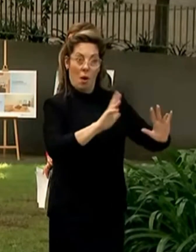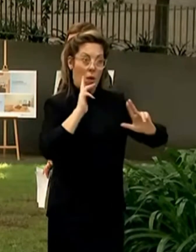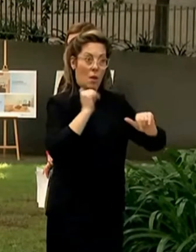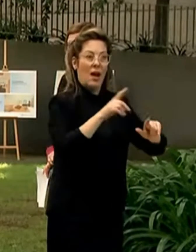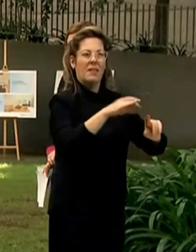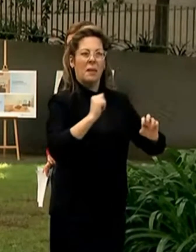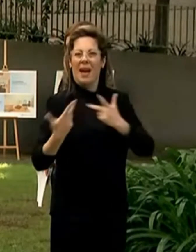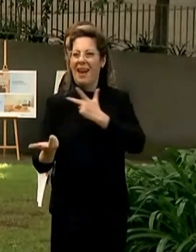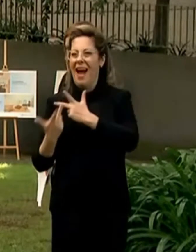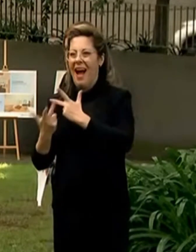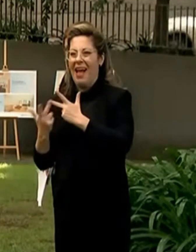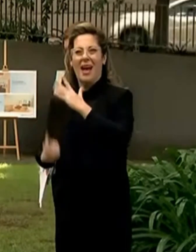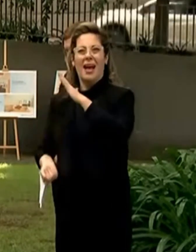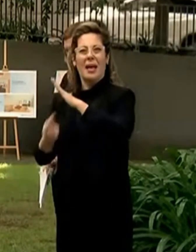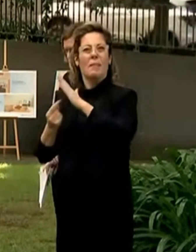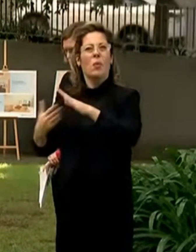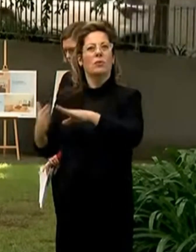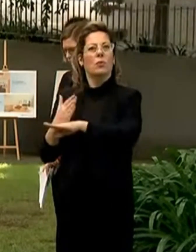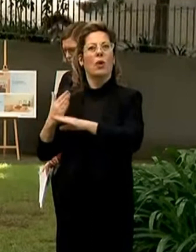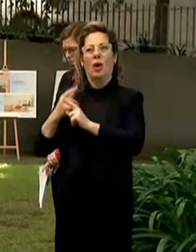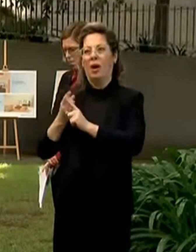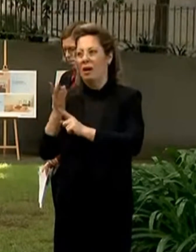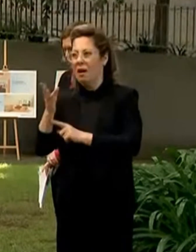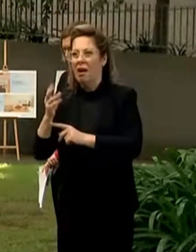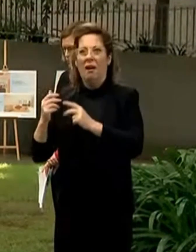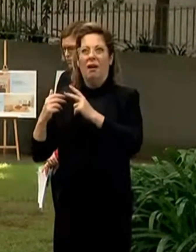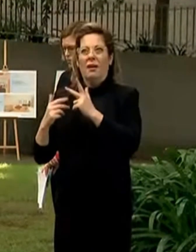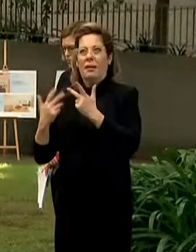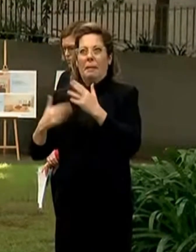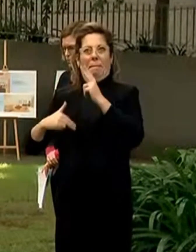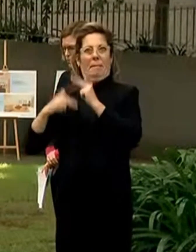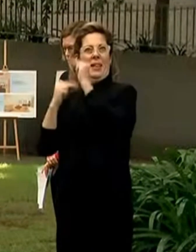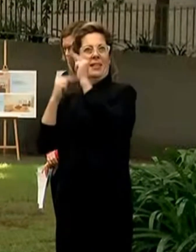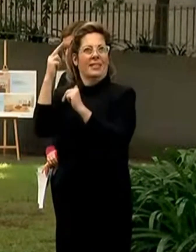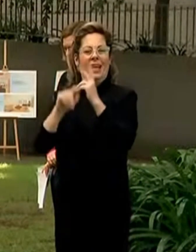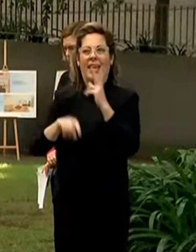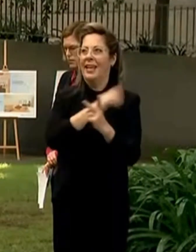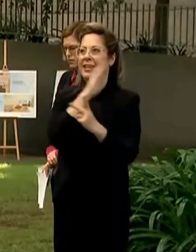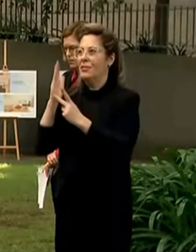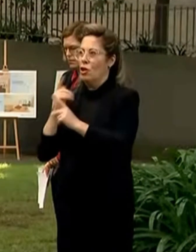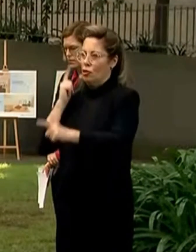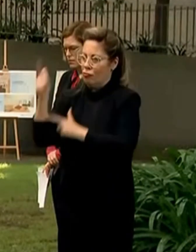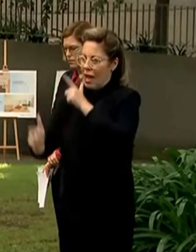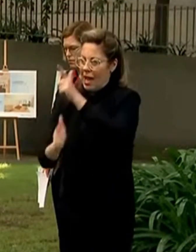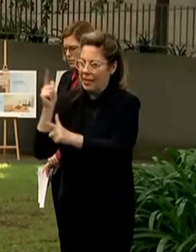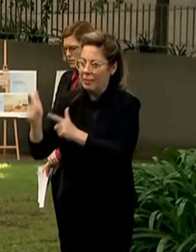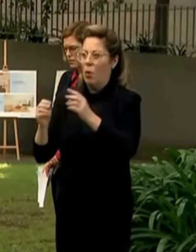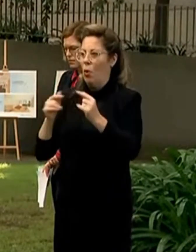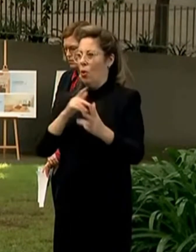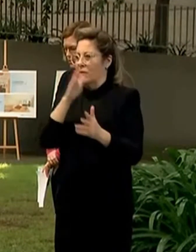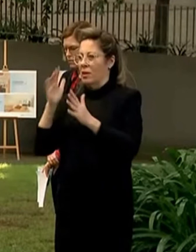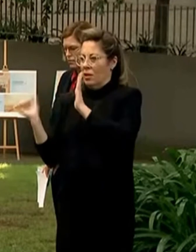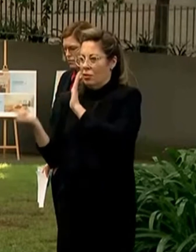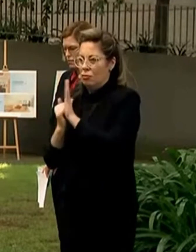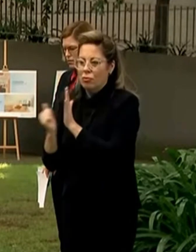government are turning, our infrastructure projects are actually going very well, our construction industry is going well, because we need to create jobs. I do